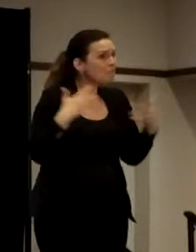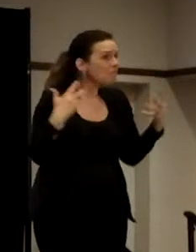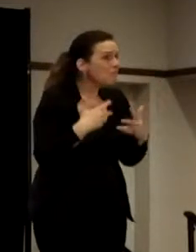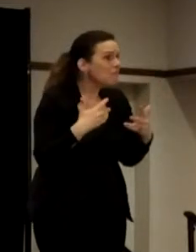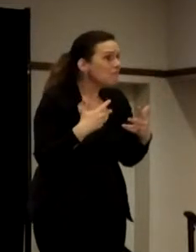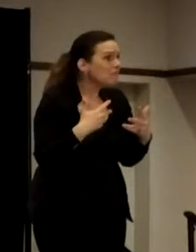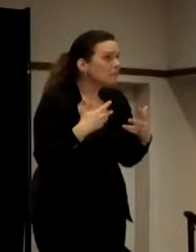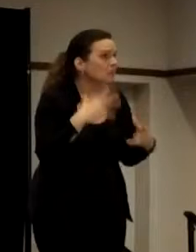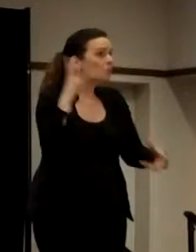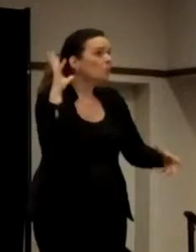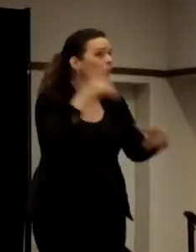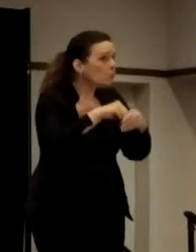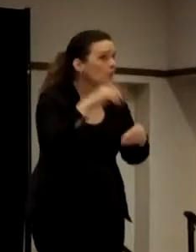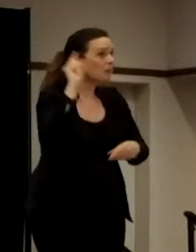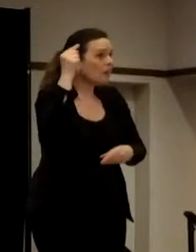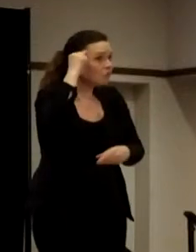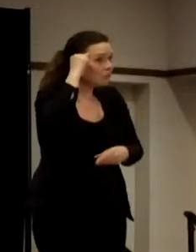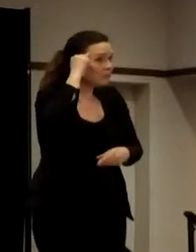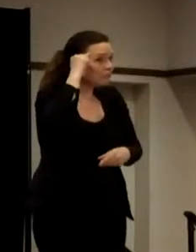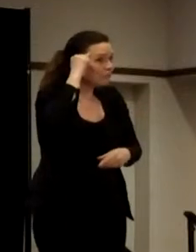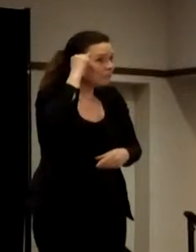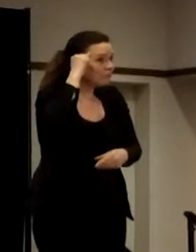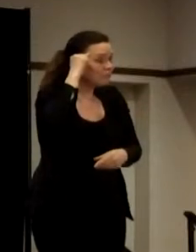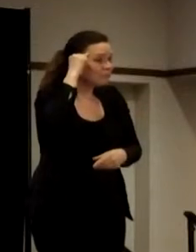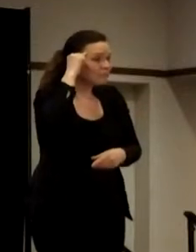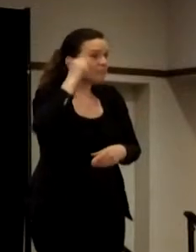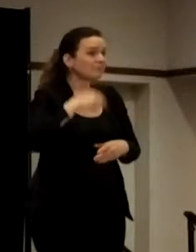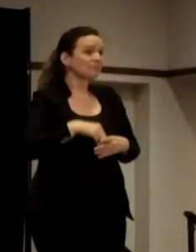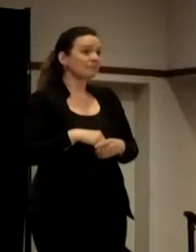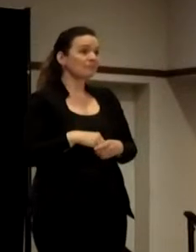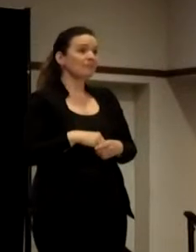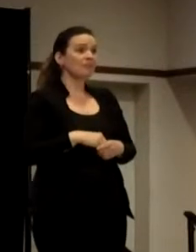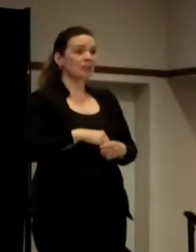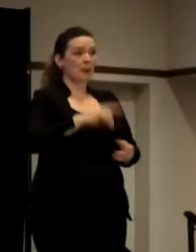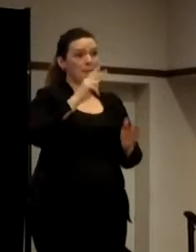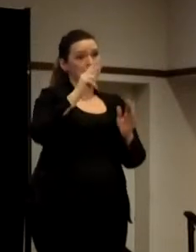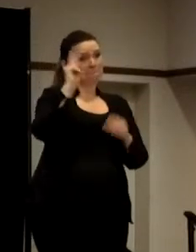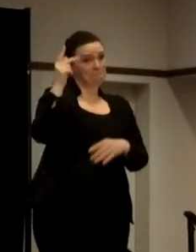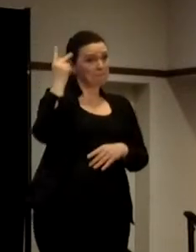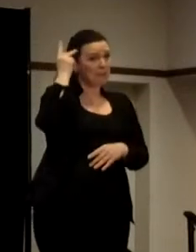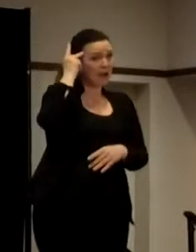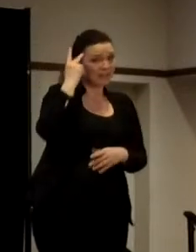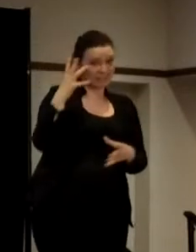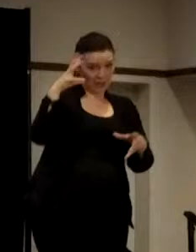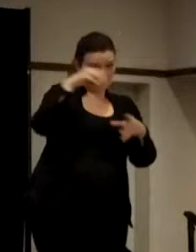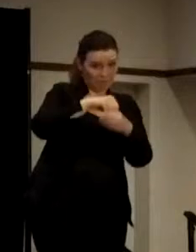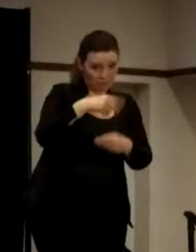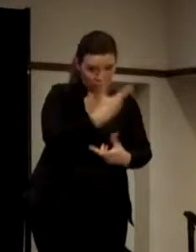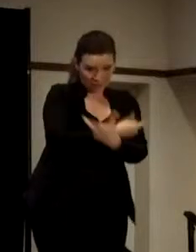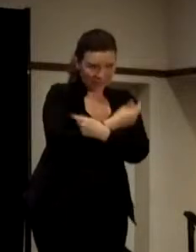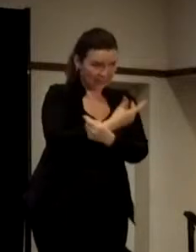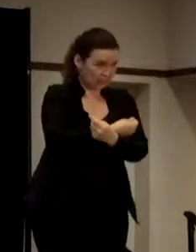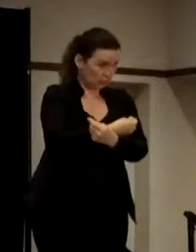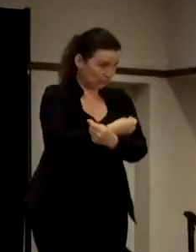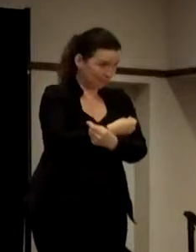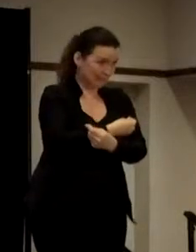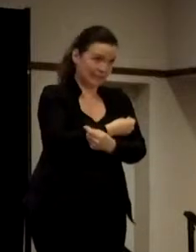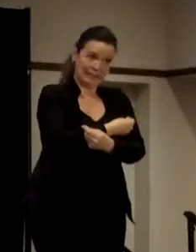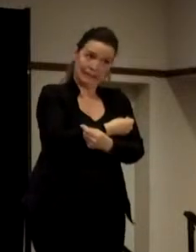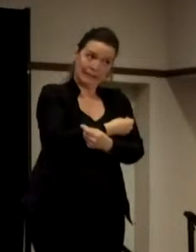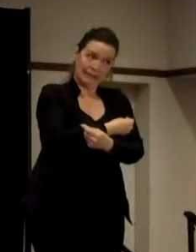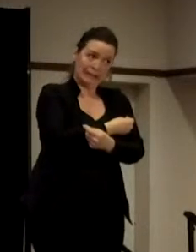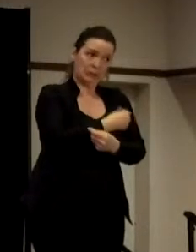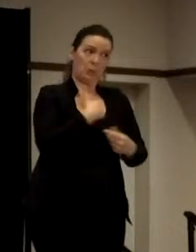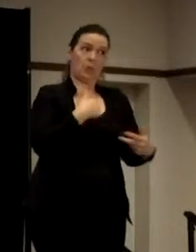was politics in the vaccination process. And a fear of counties is that politics is